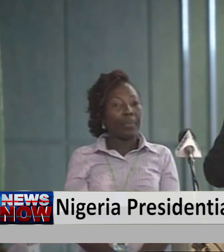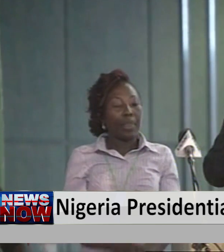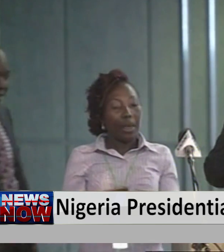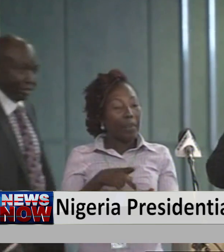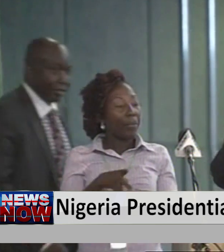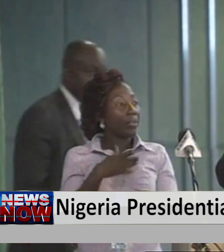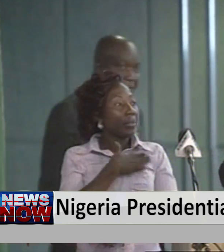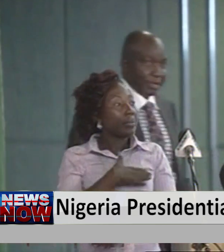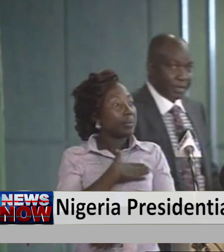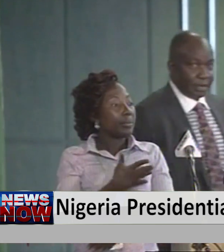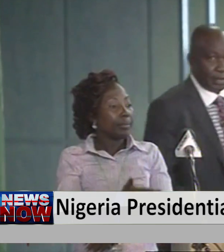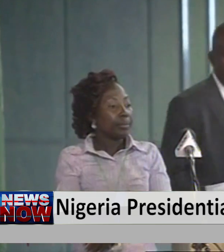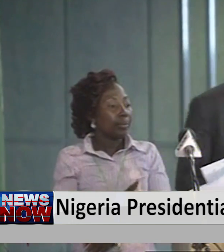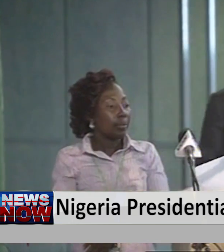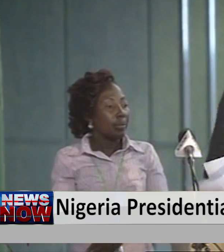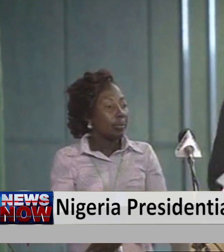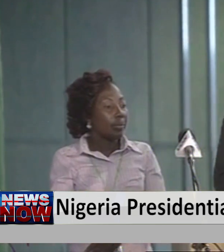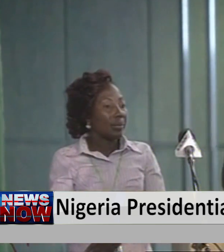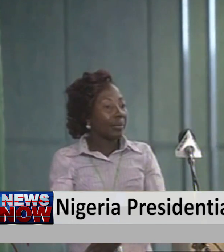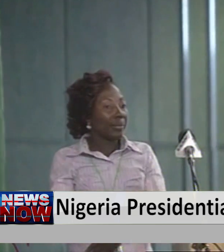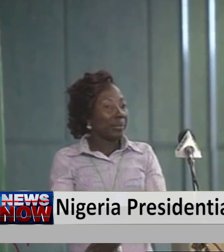Professor Edoga, please.